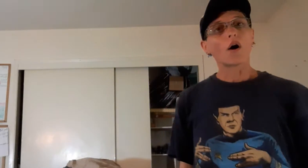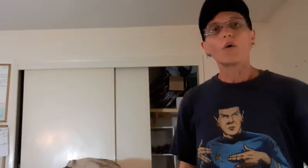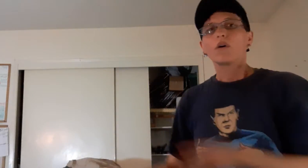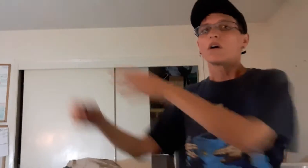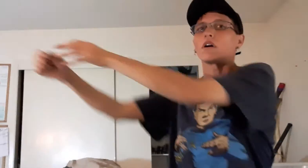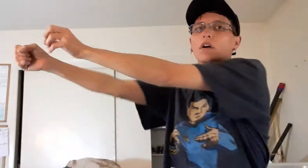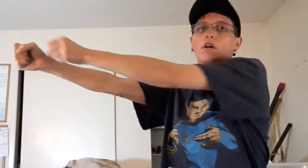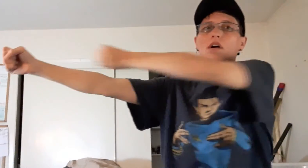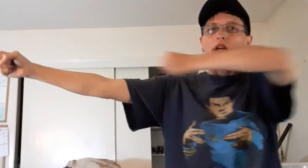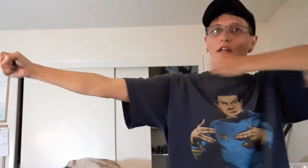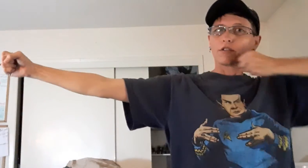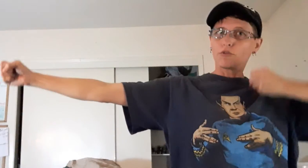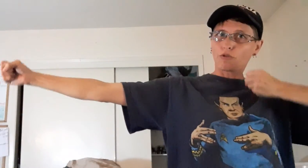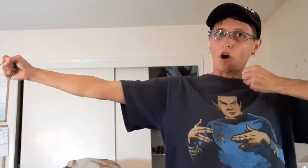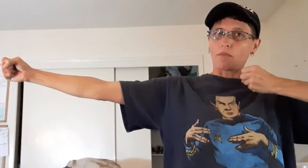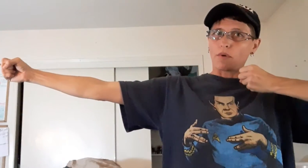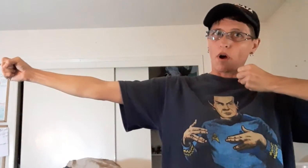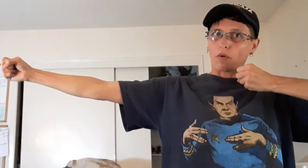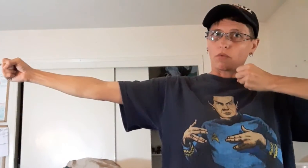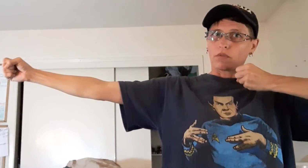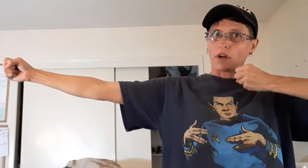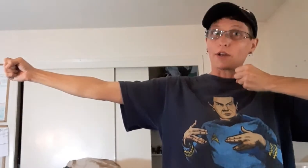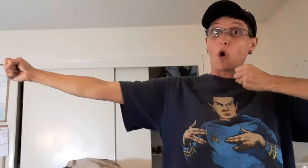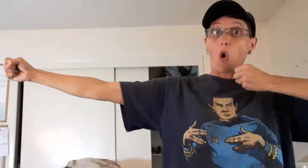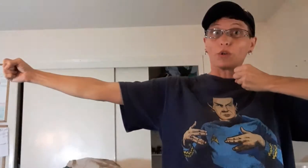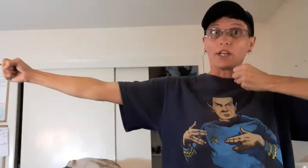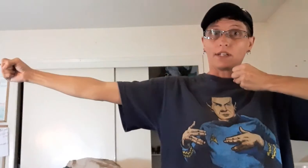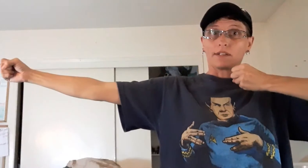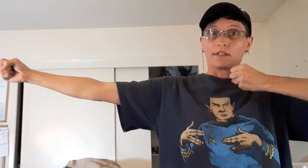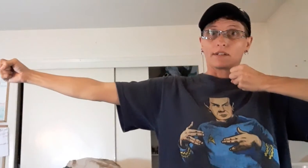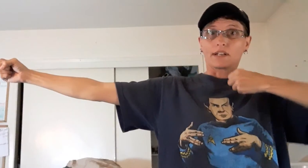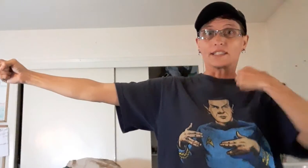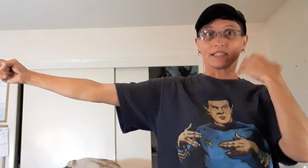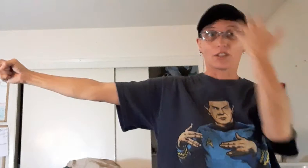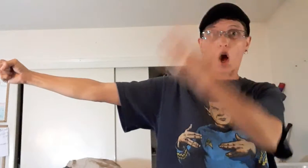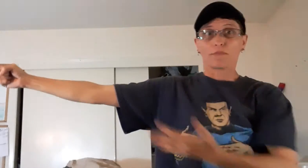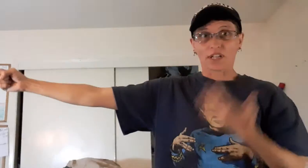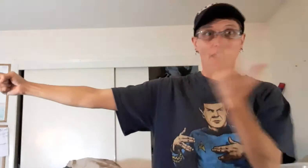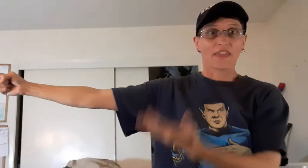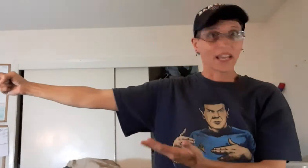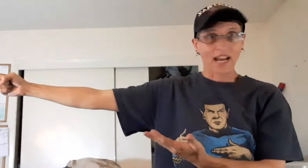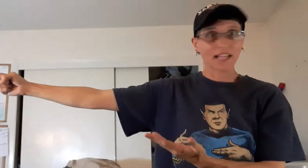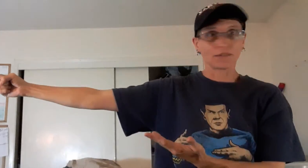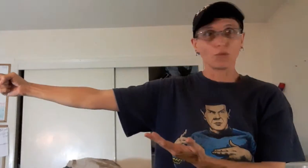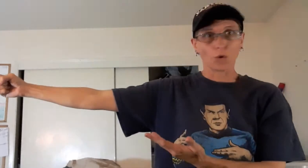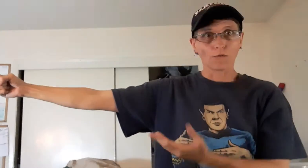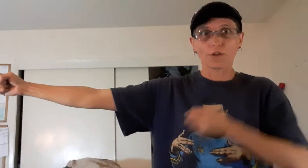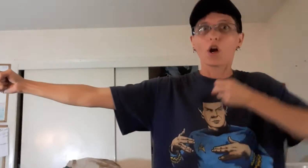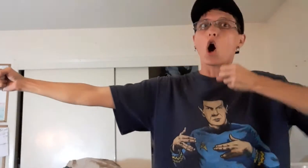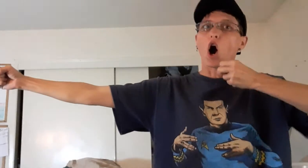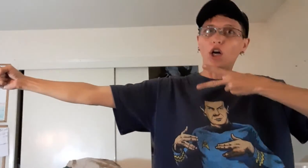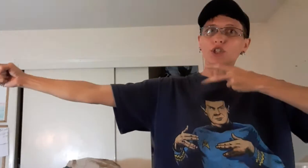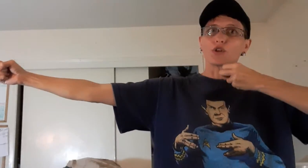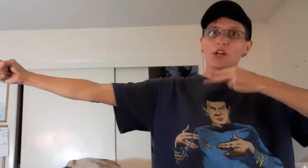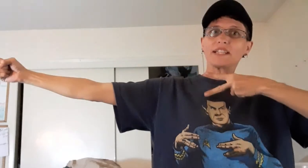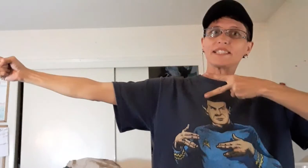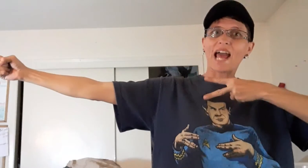bow, if you draw a bow and you hold it, because it's an object, a thing, it hasn't moved. Archery is the act